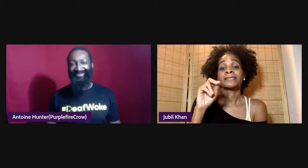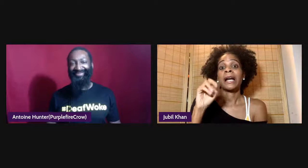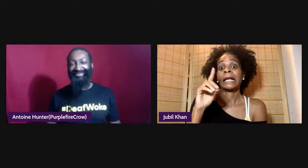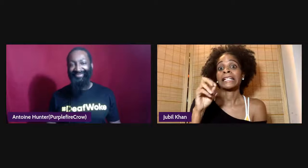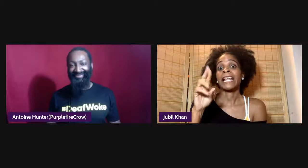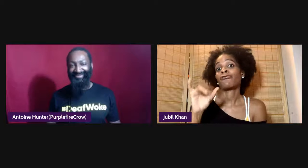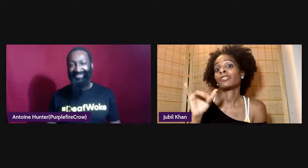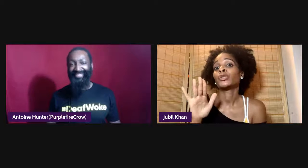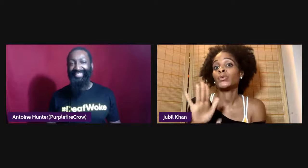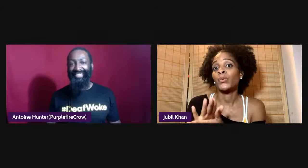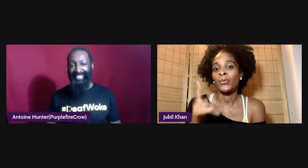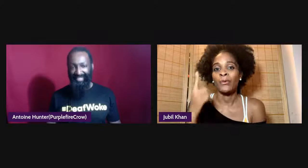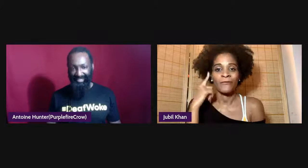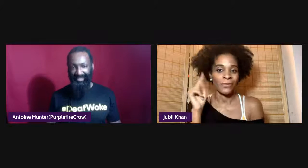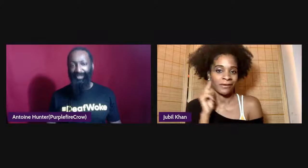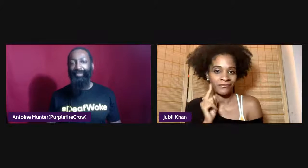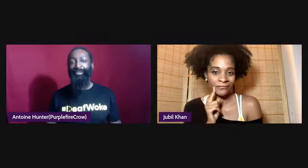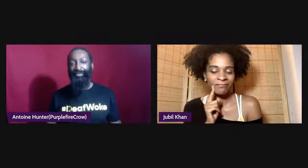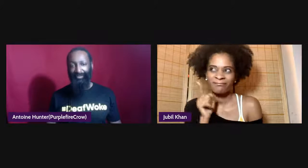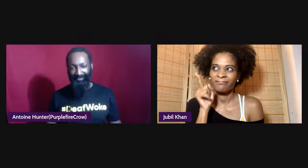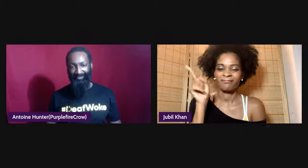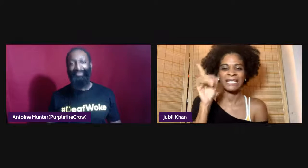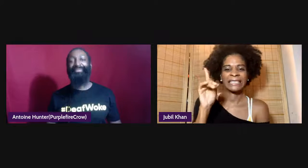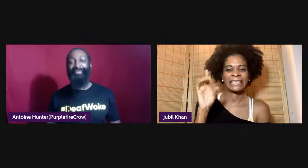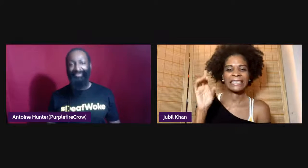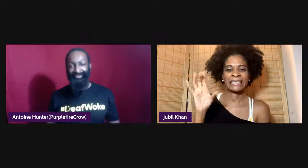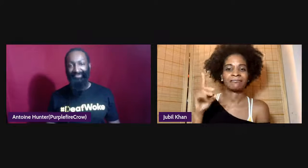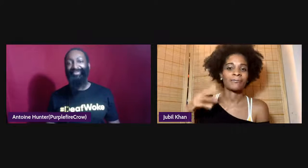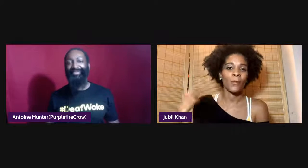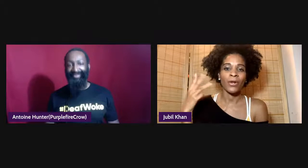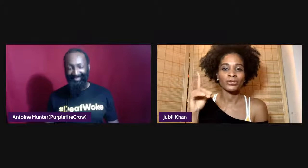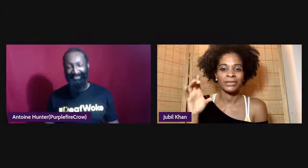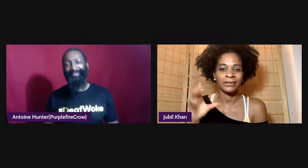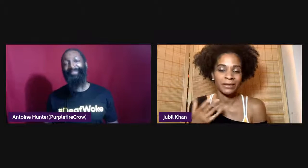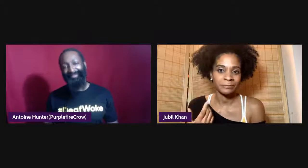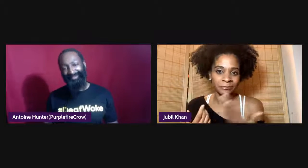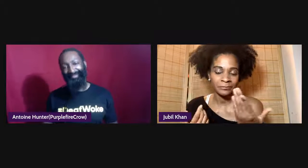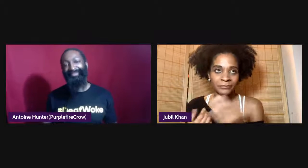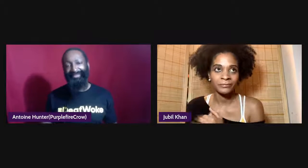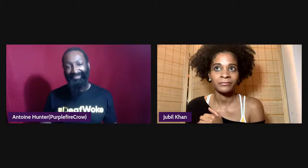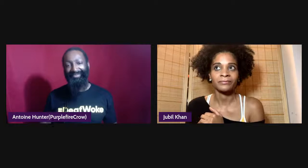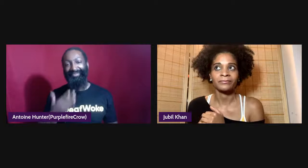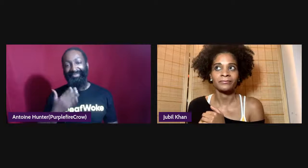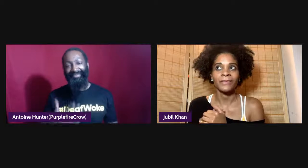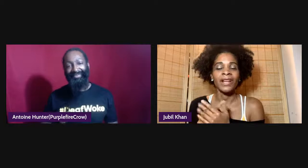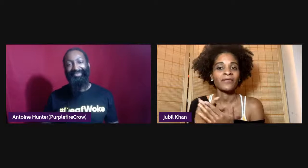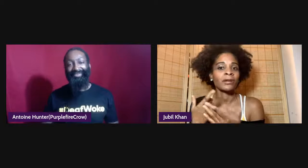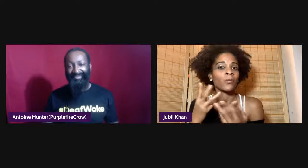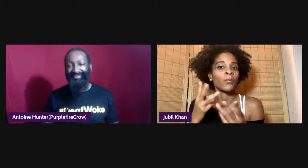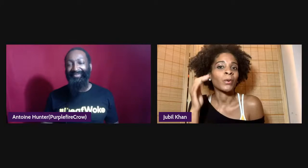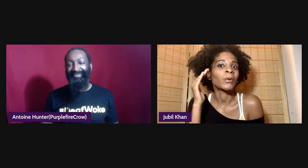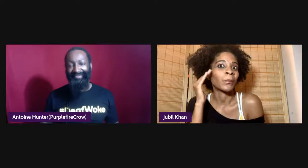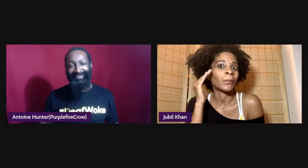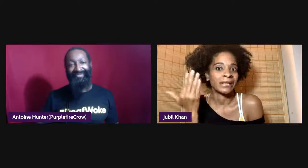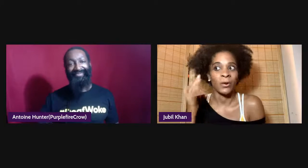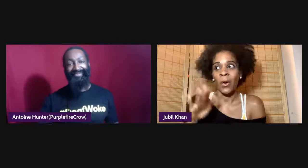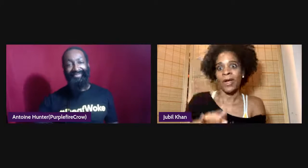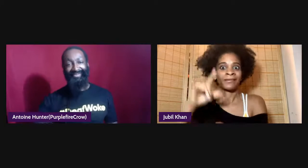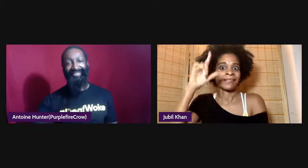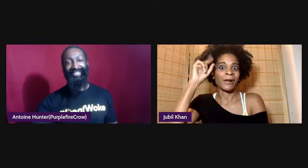Secondary Model School for the Deaf. It's in DC, Washington, DC.